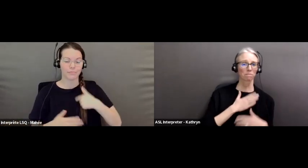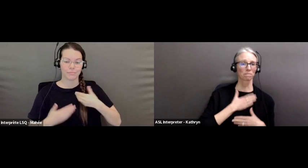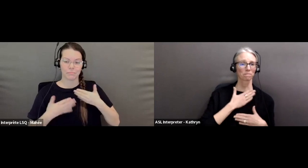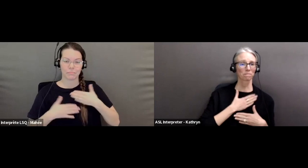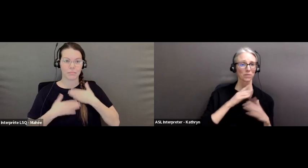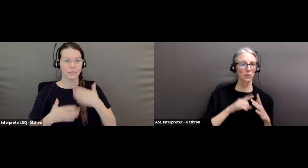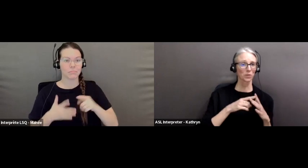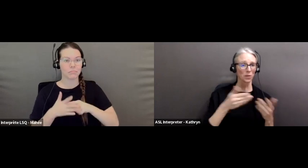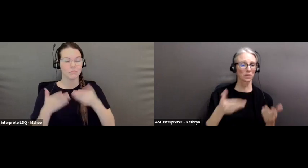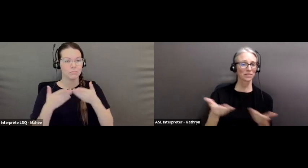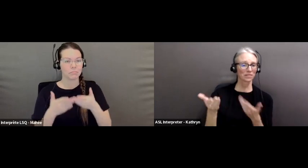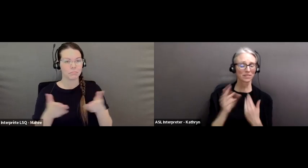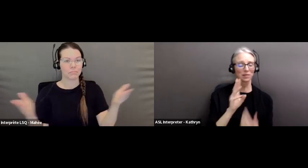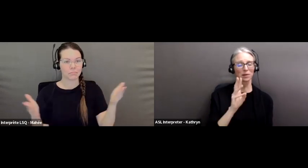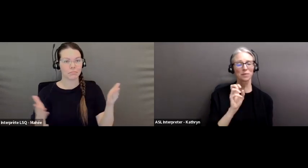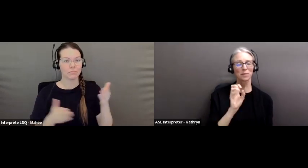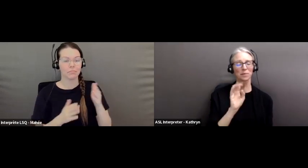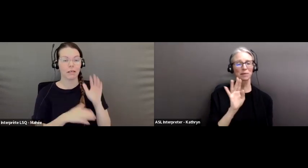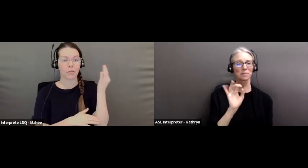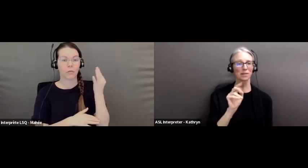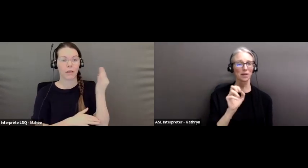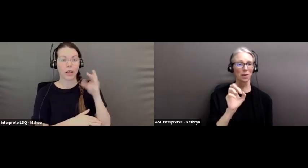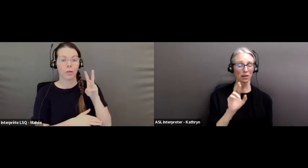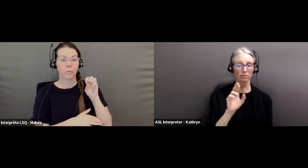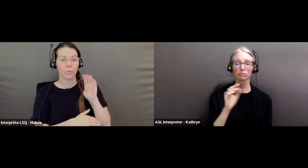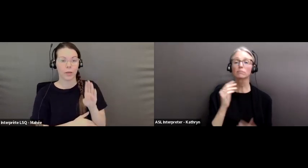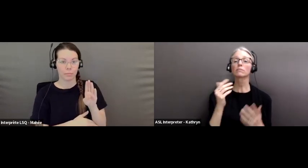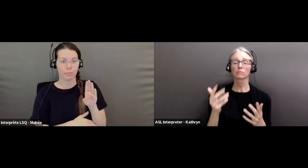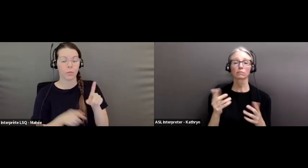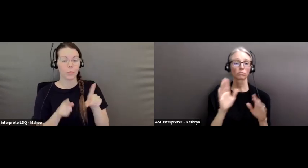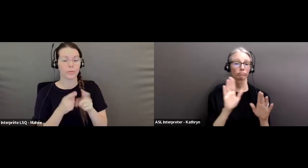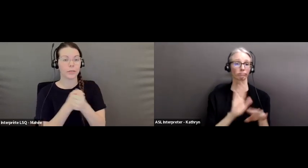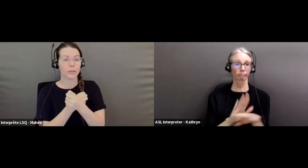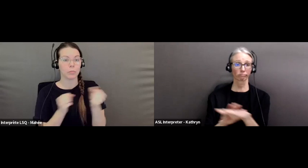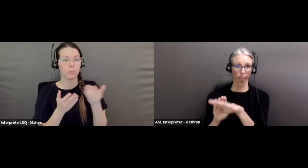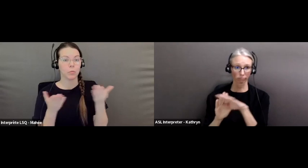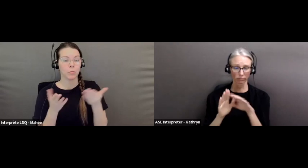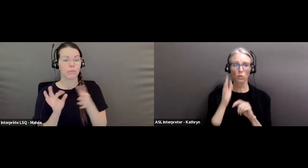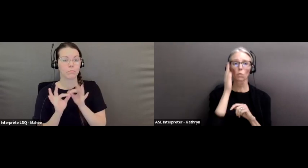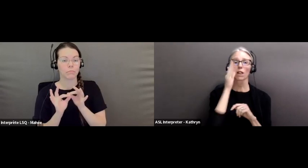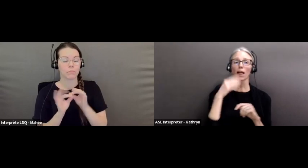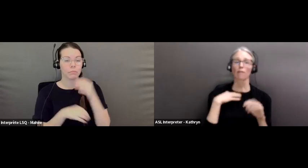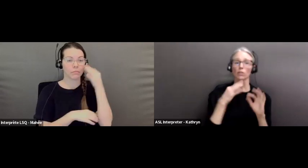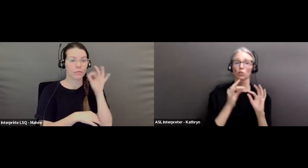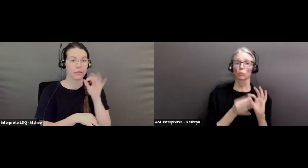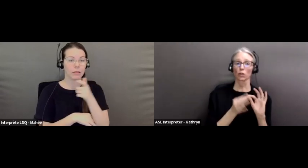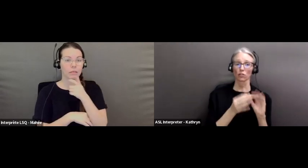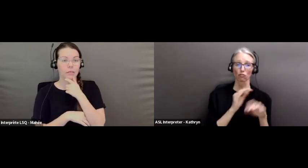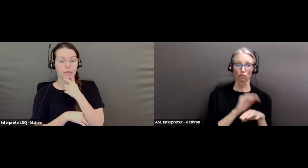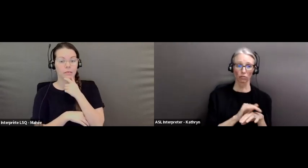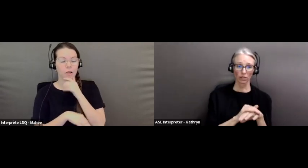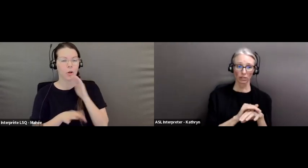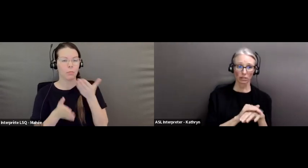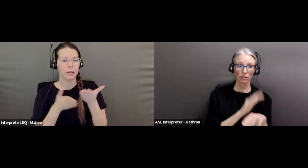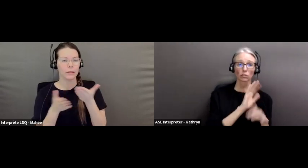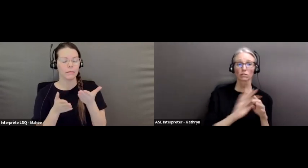qu'un service de traduction simultanée en anglais et en français est disponible. Et si vous souhaitez activer ce service, vous pouvez le faire